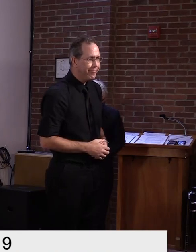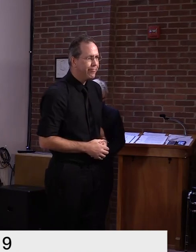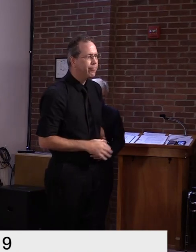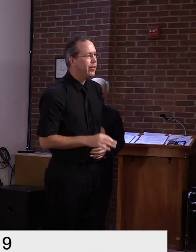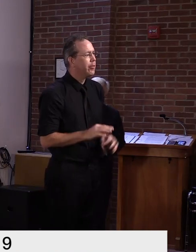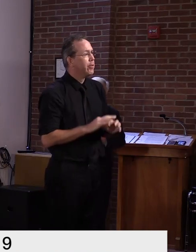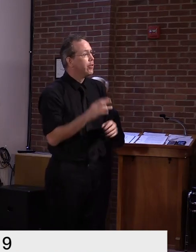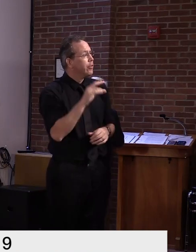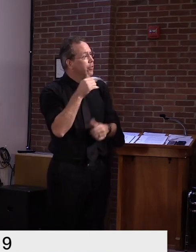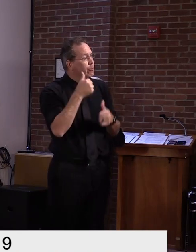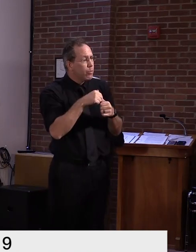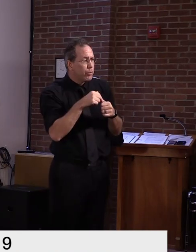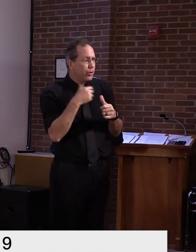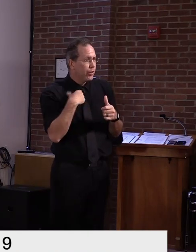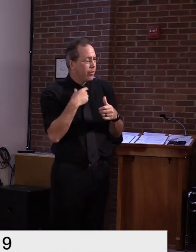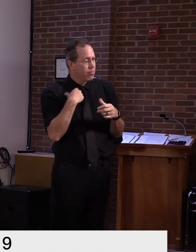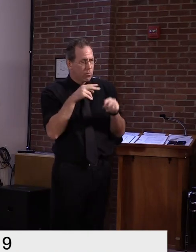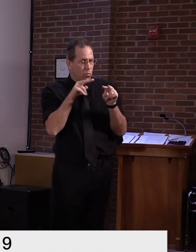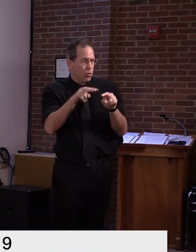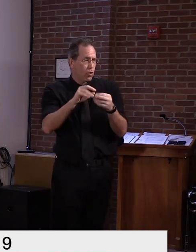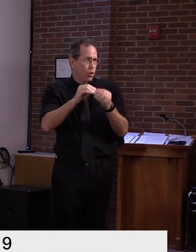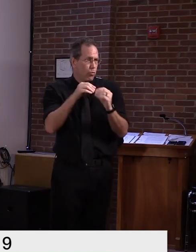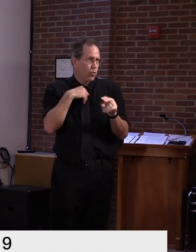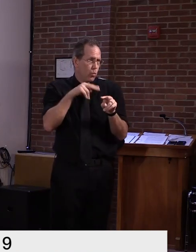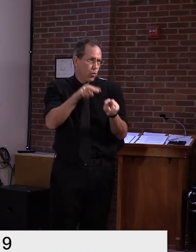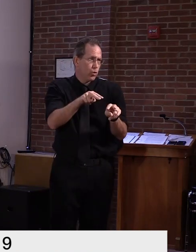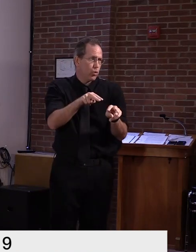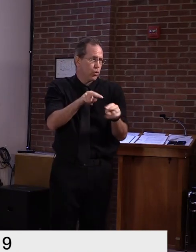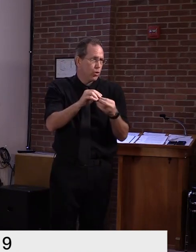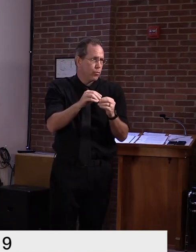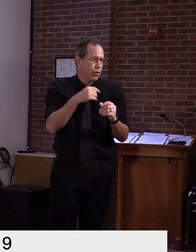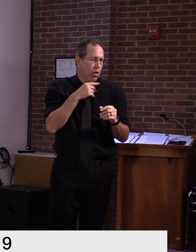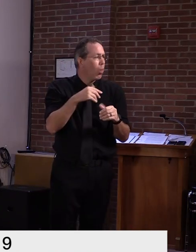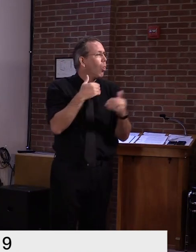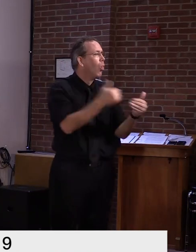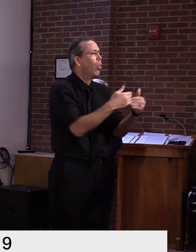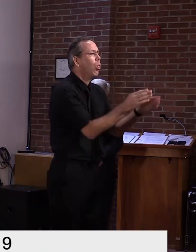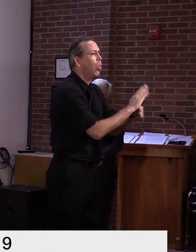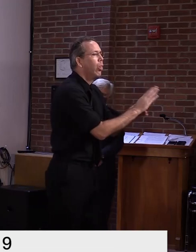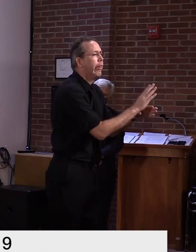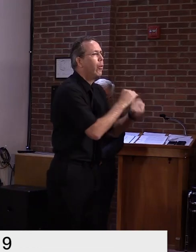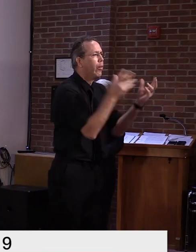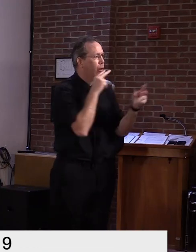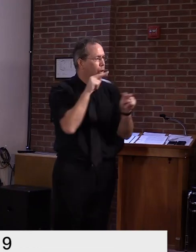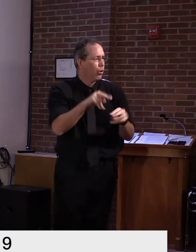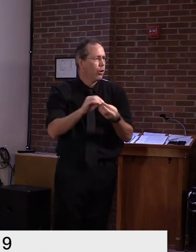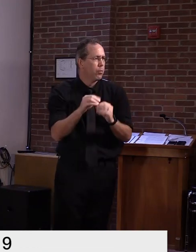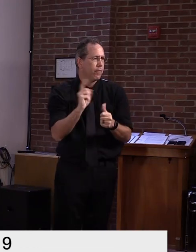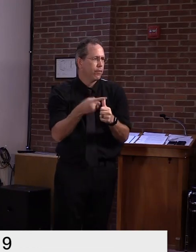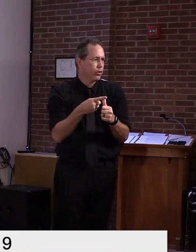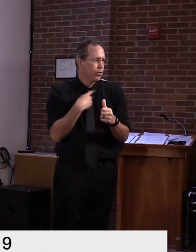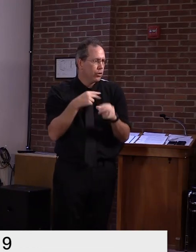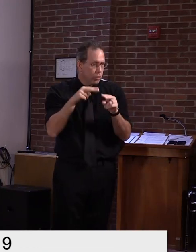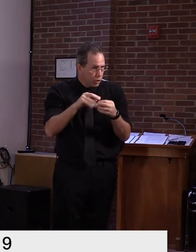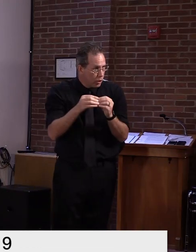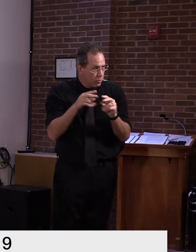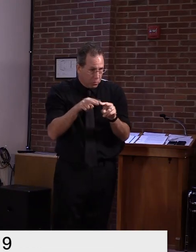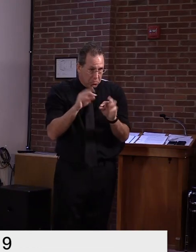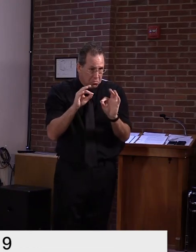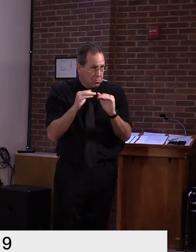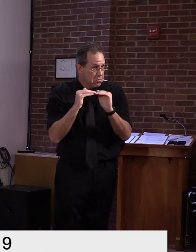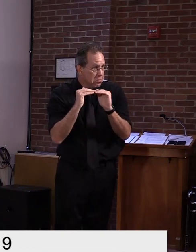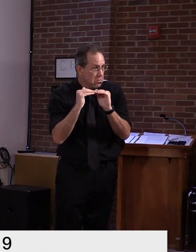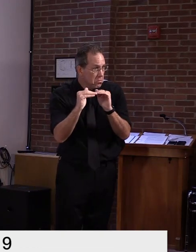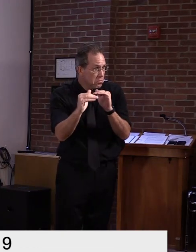watching the numbers, watching the data, watching the science, and a quarter turn at a time of the spigot. This opening up of schools